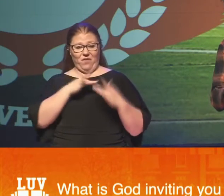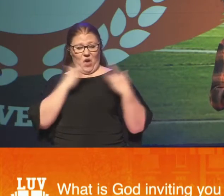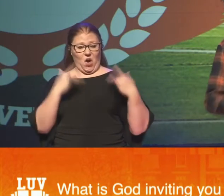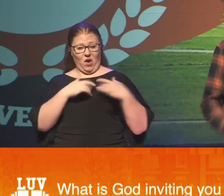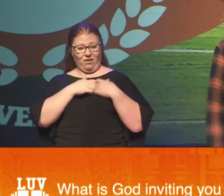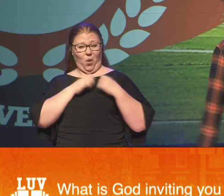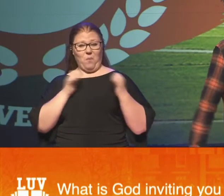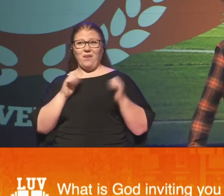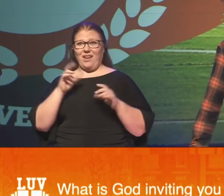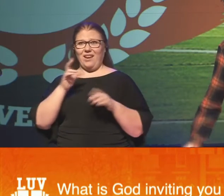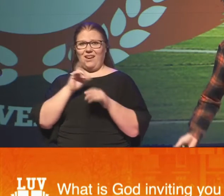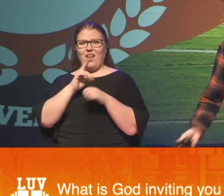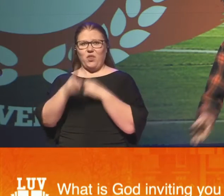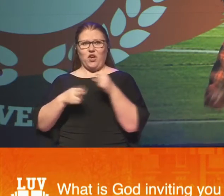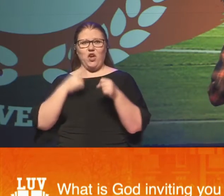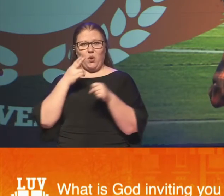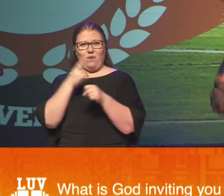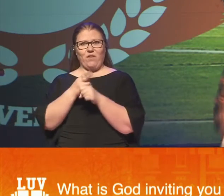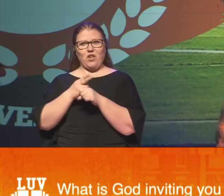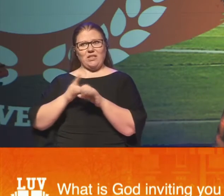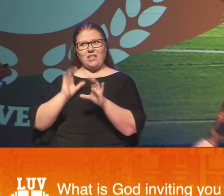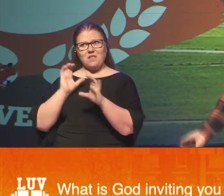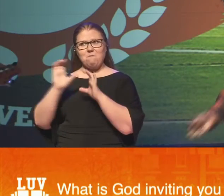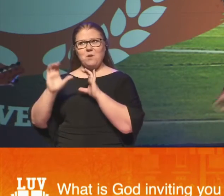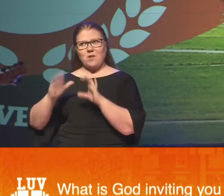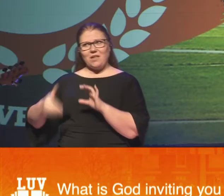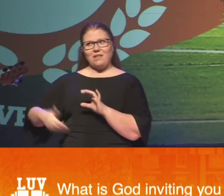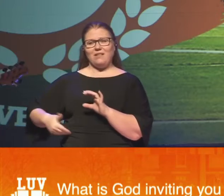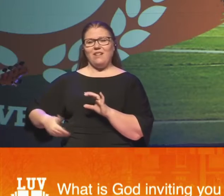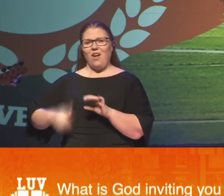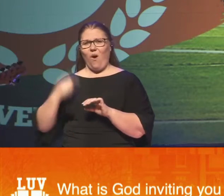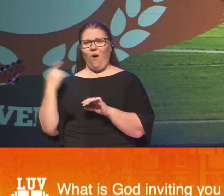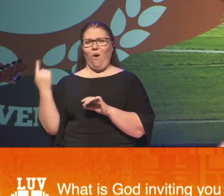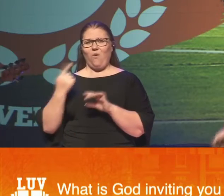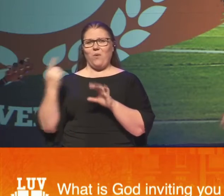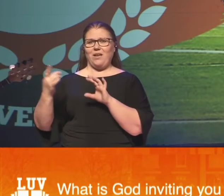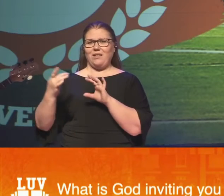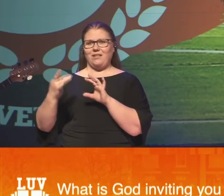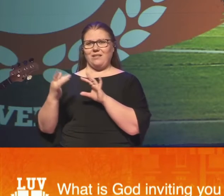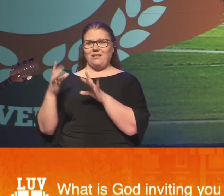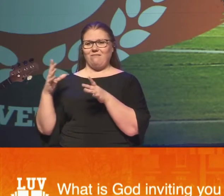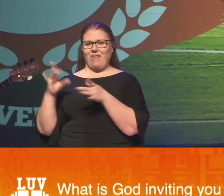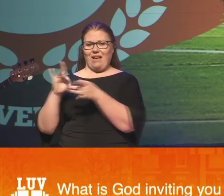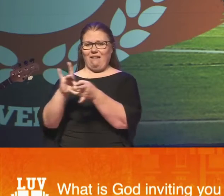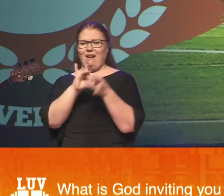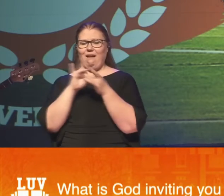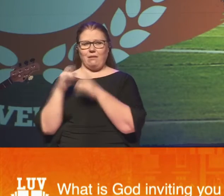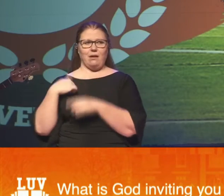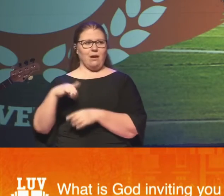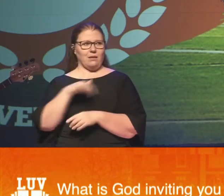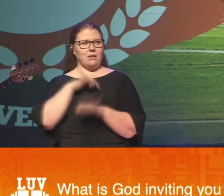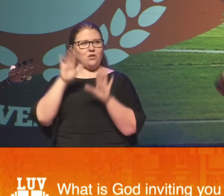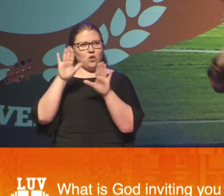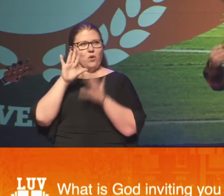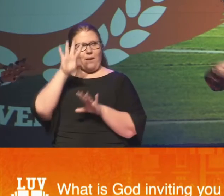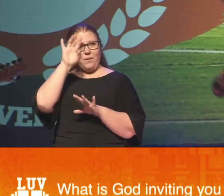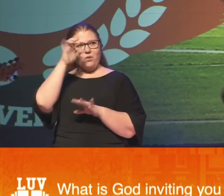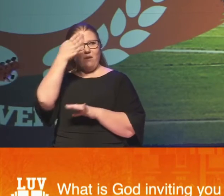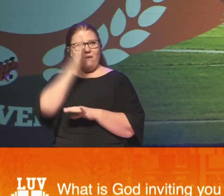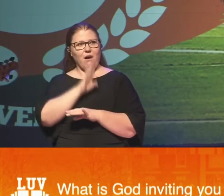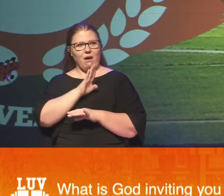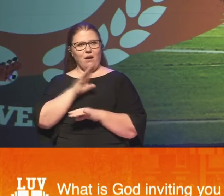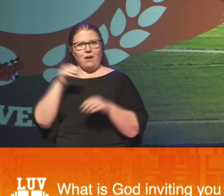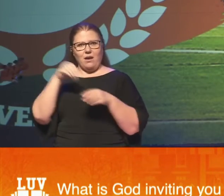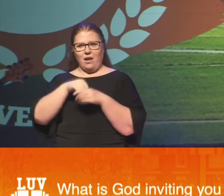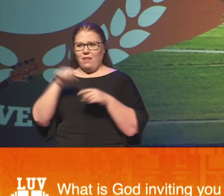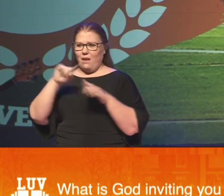speaking, always drawing us, always connecting us. It's the great mystery of God. And just in this